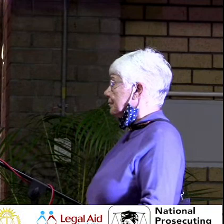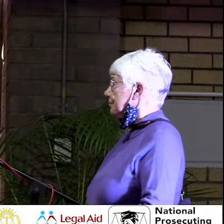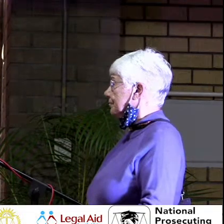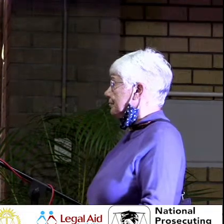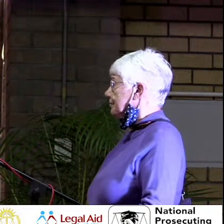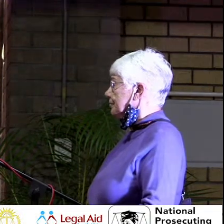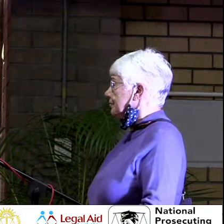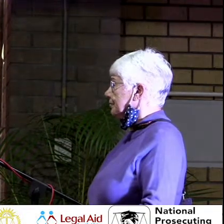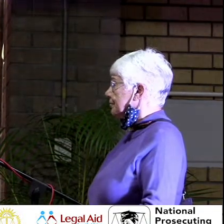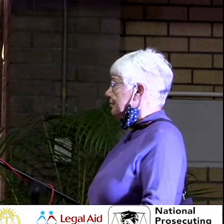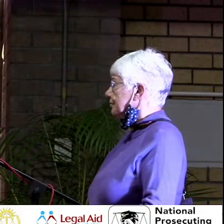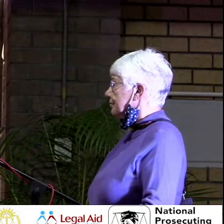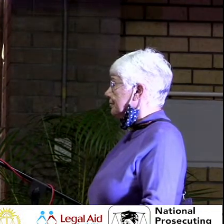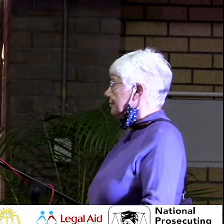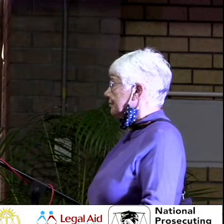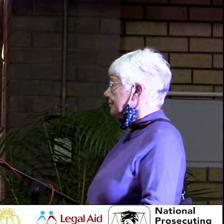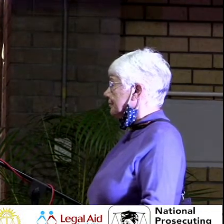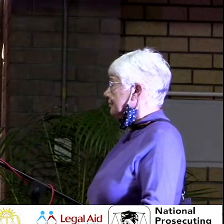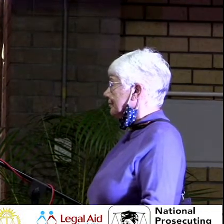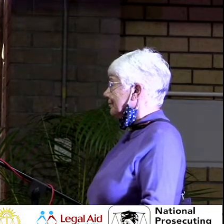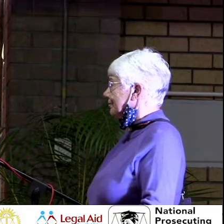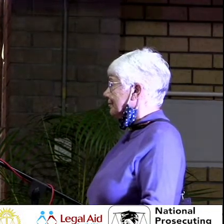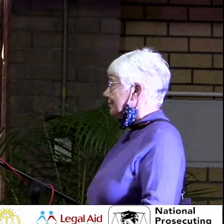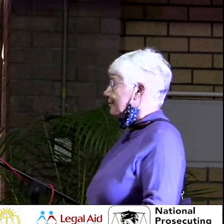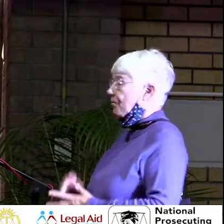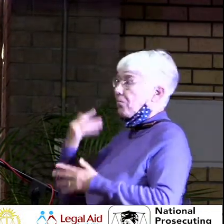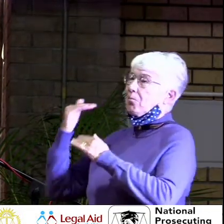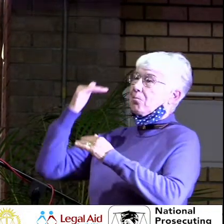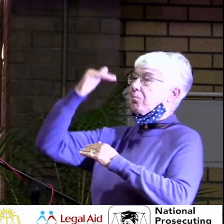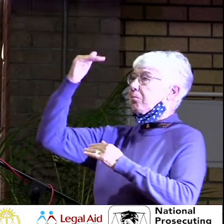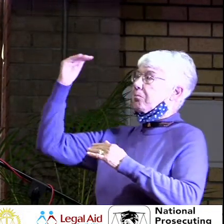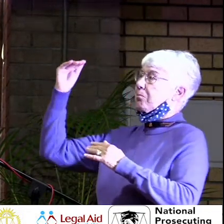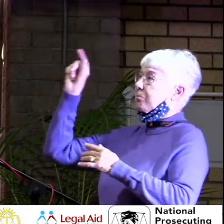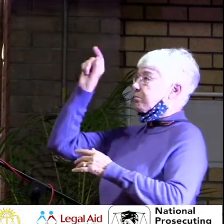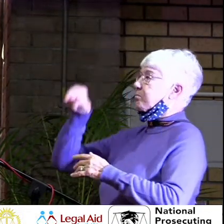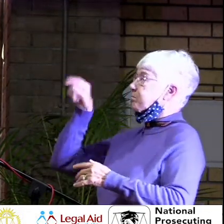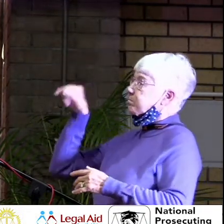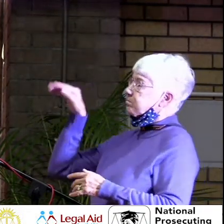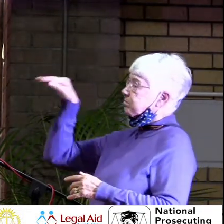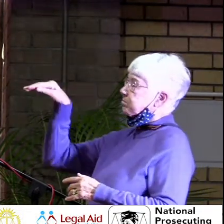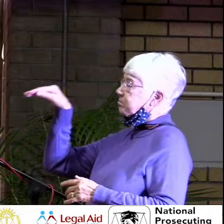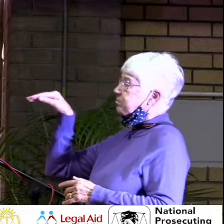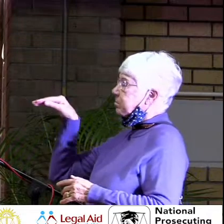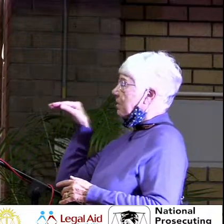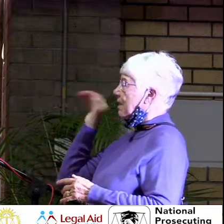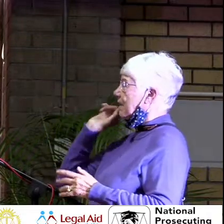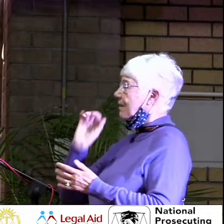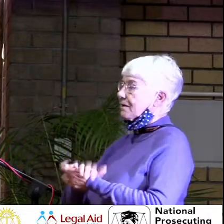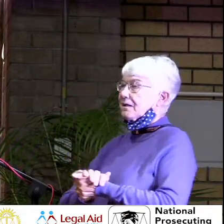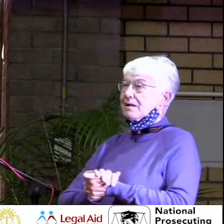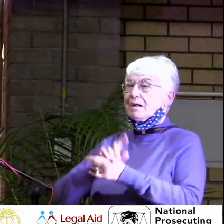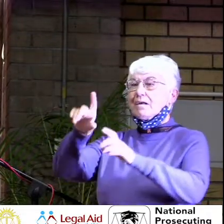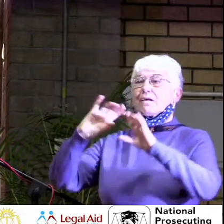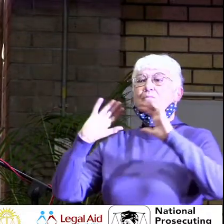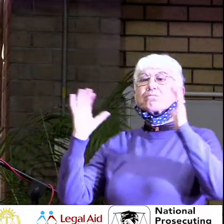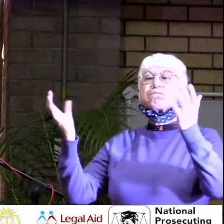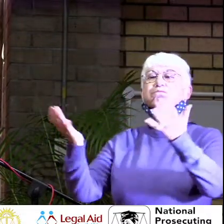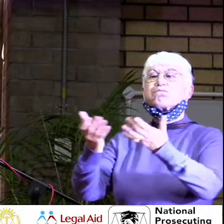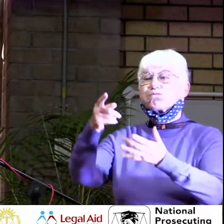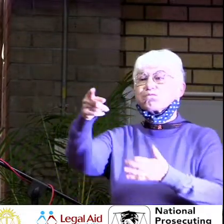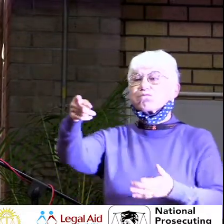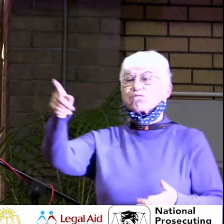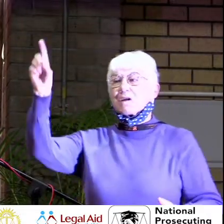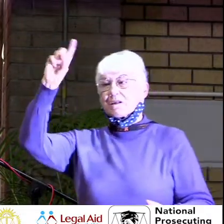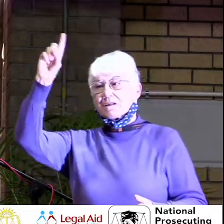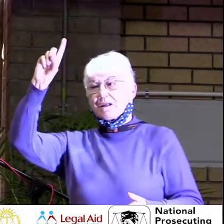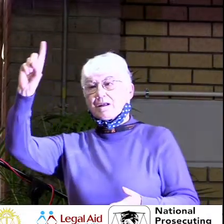all DDGs that are here, the community of Delft,